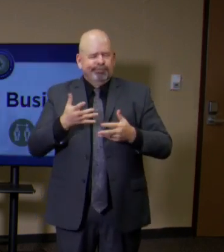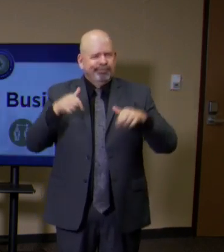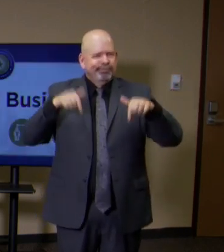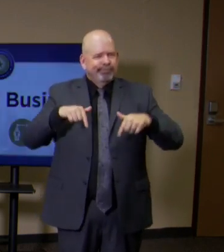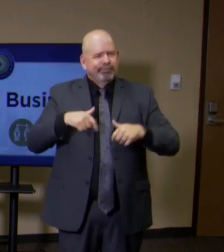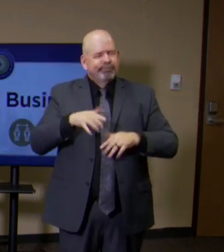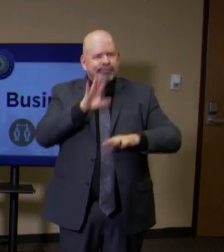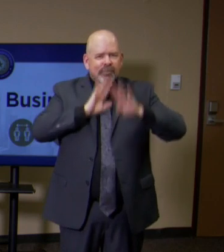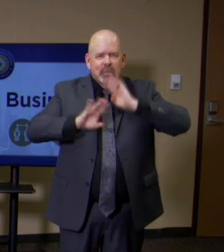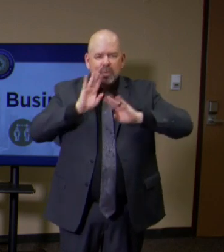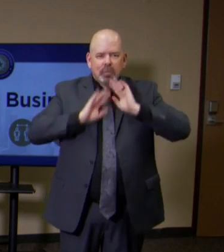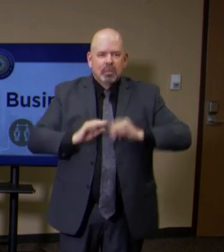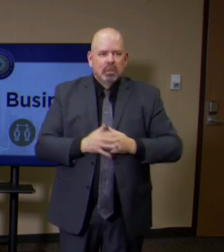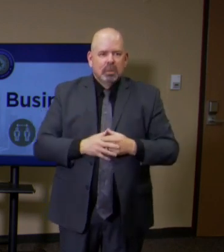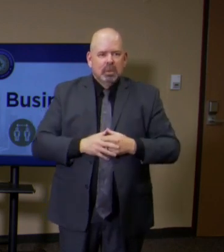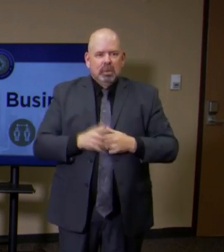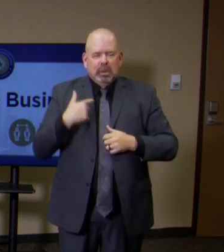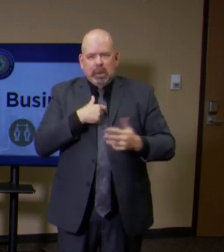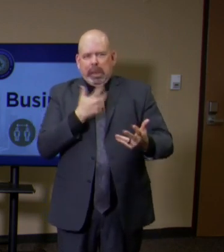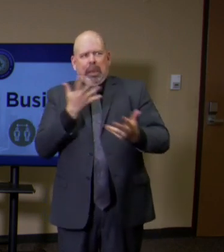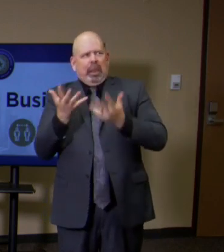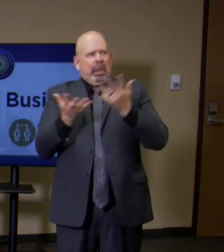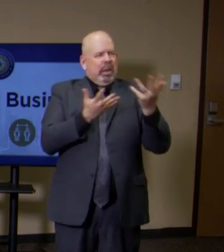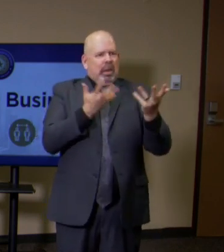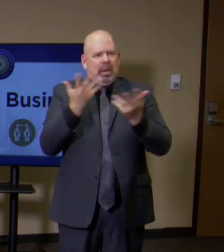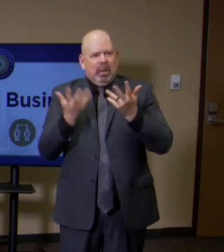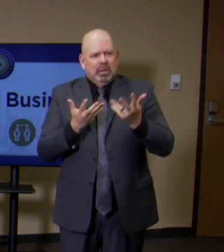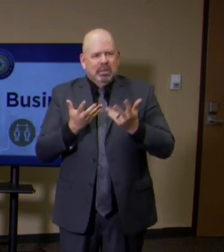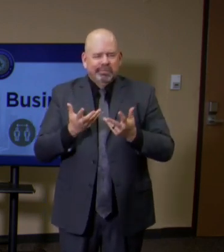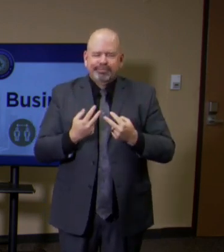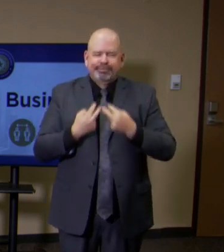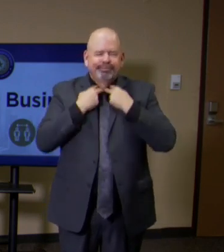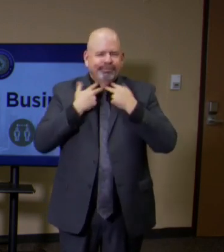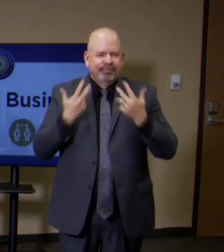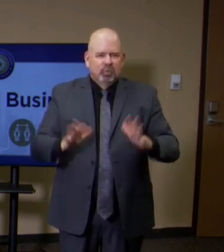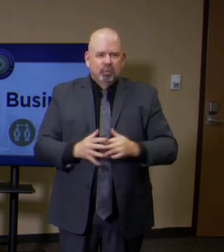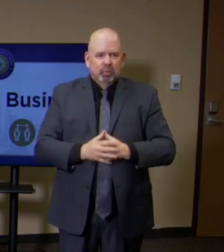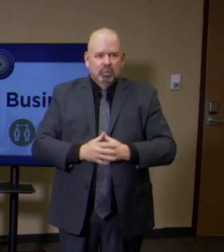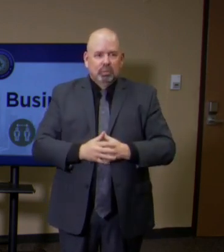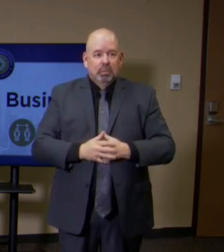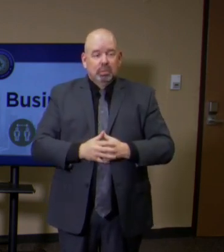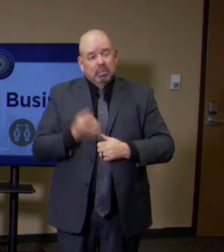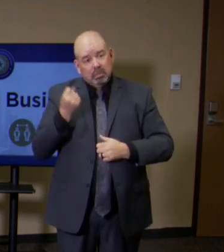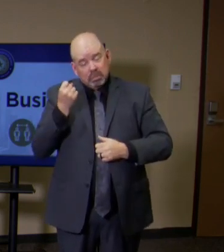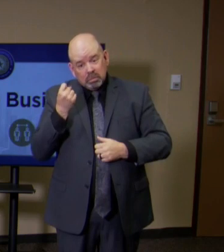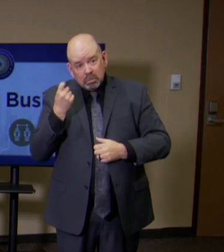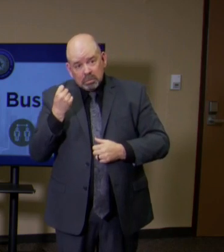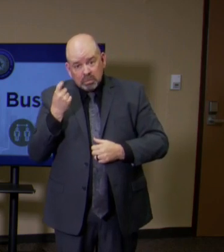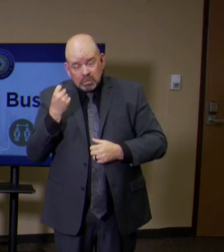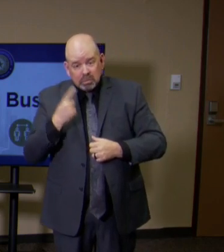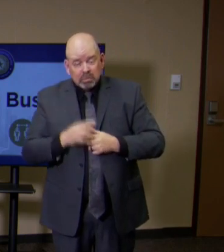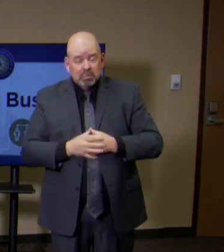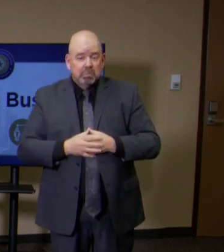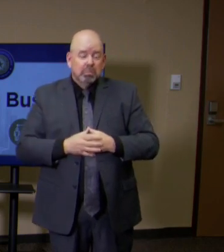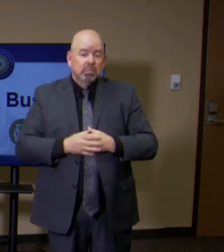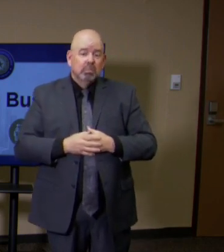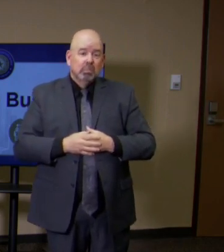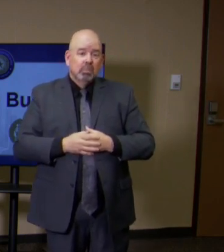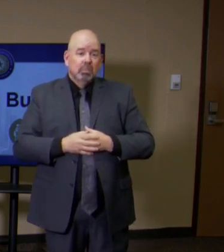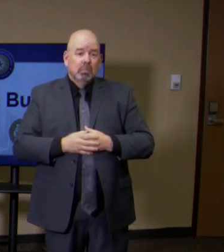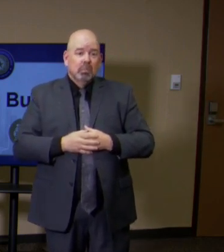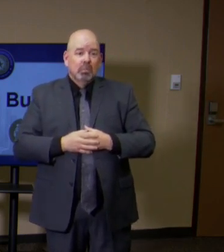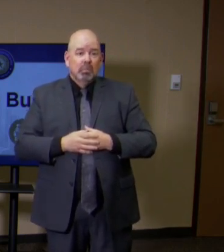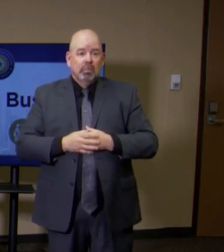really leaves us in a tough spot. But let me say this: here's the burden on people who have to make